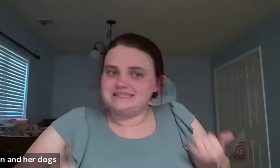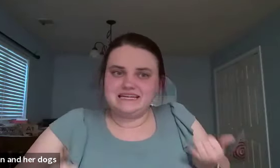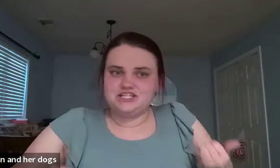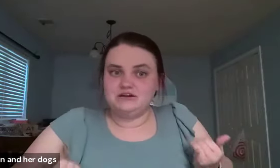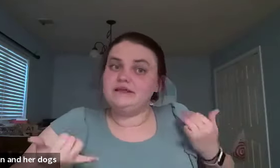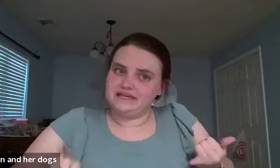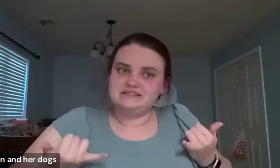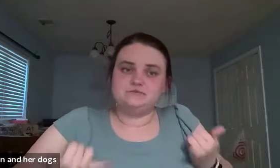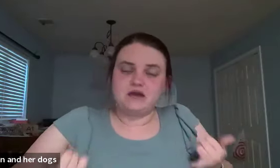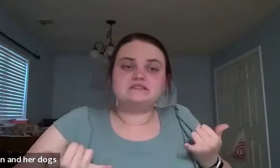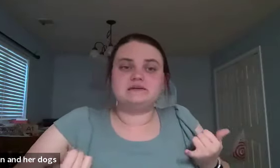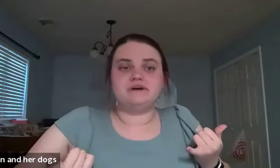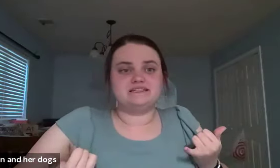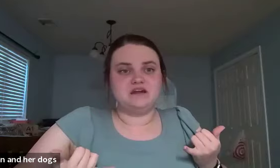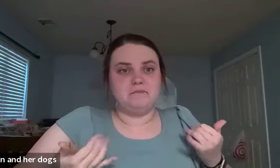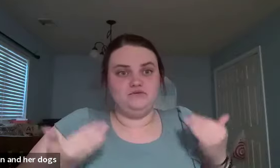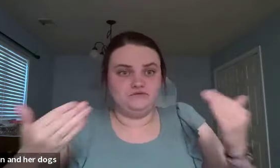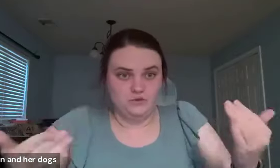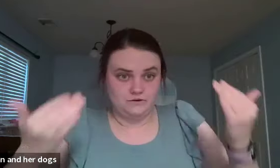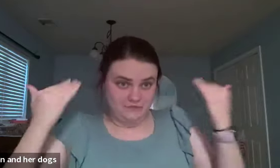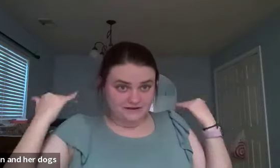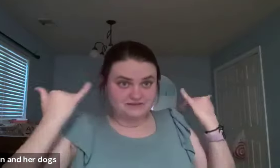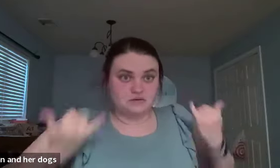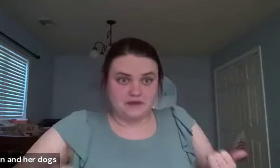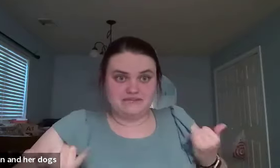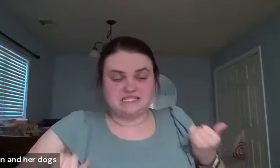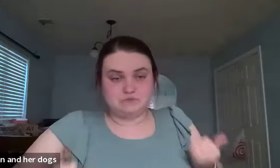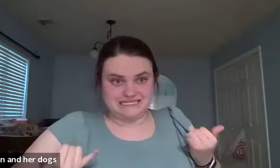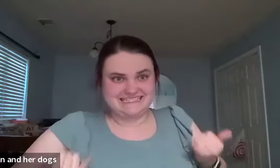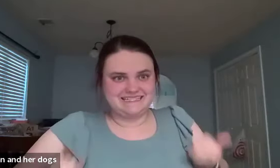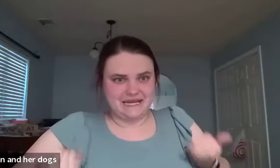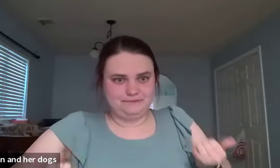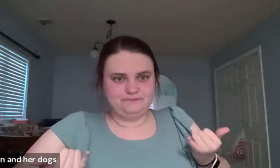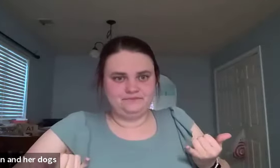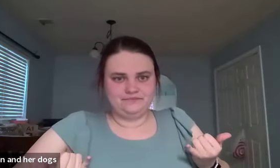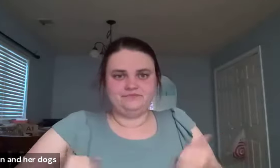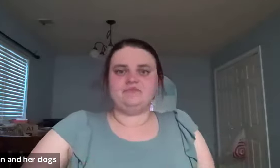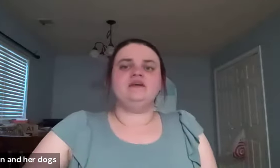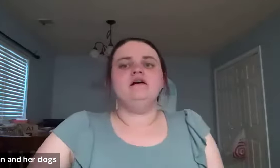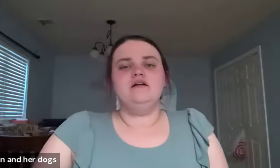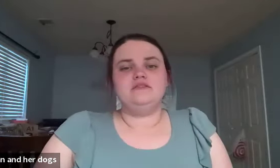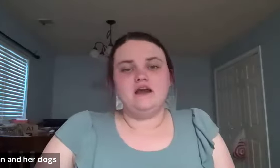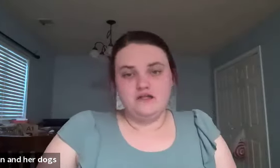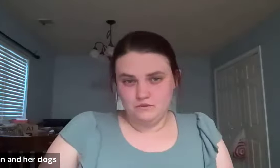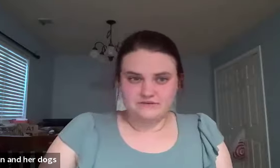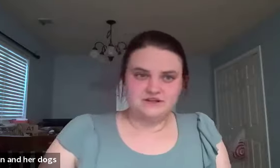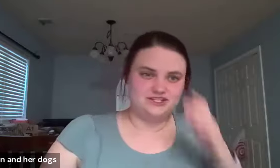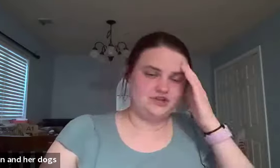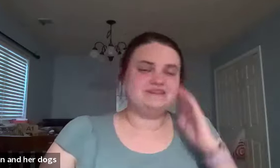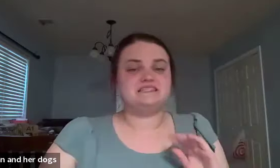it's stationary. Like, yes, it's bouncing, but it's not moving forward or back. So that means it's present today. The other one I was going to show you is the